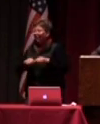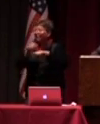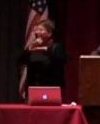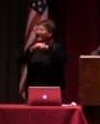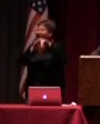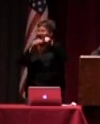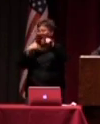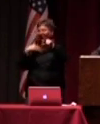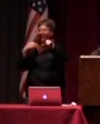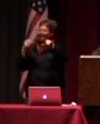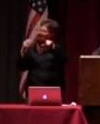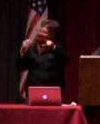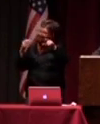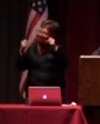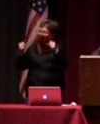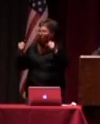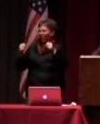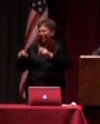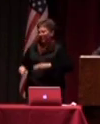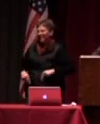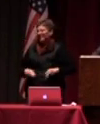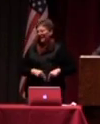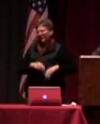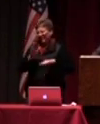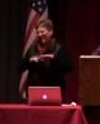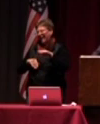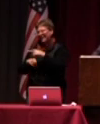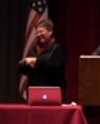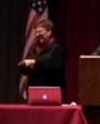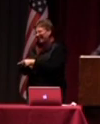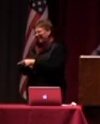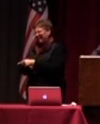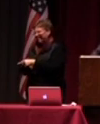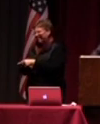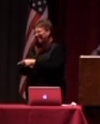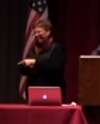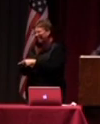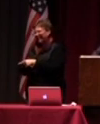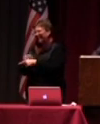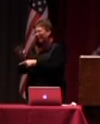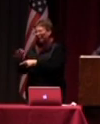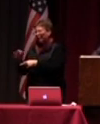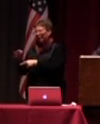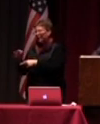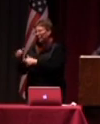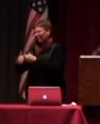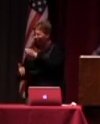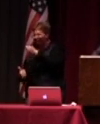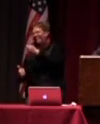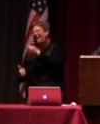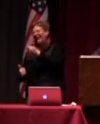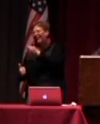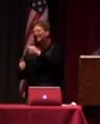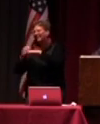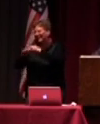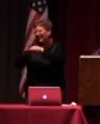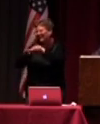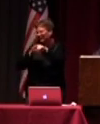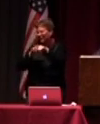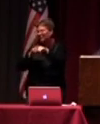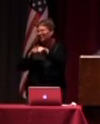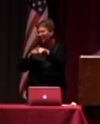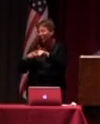required another important ingredient, namely naval expertise. And here the French fell desperately short. Even